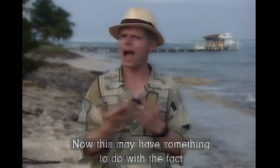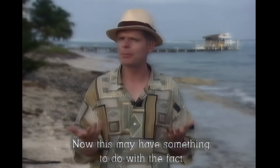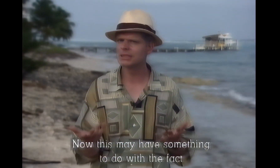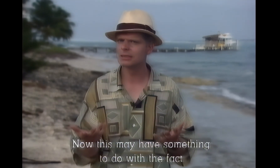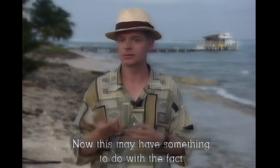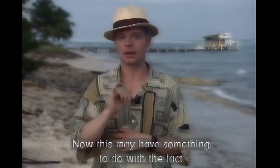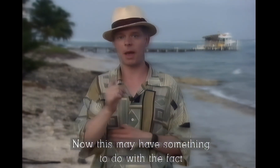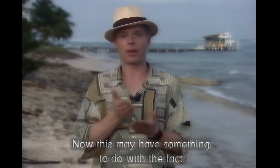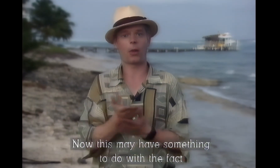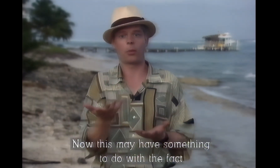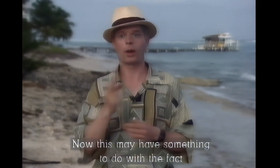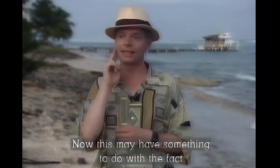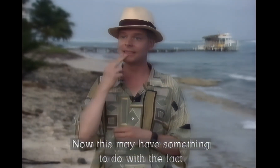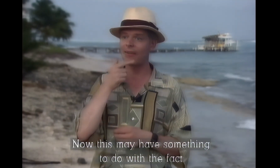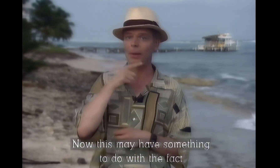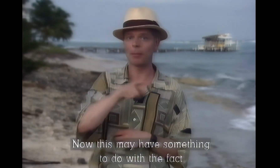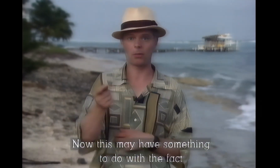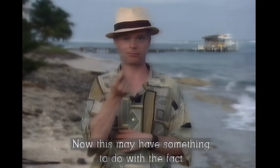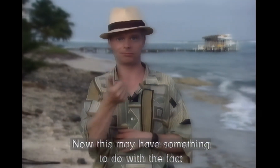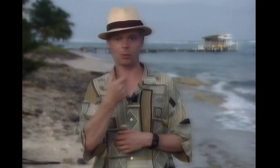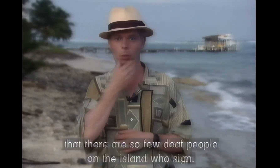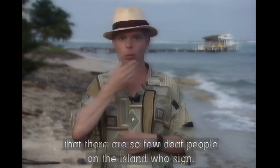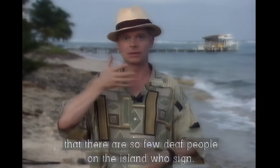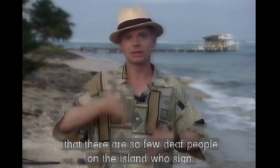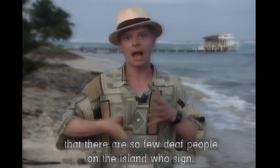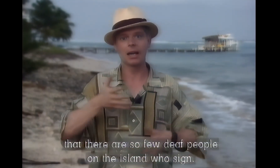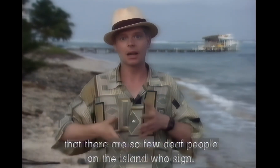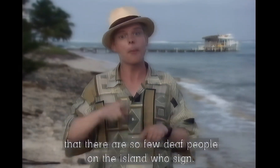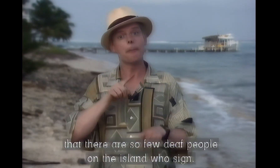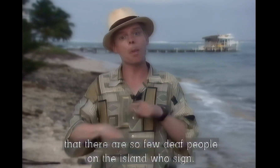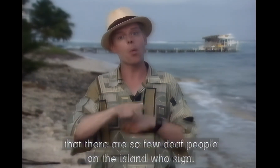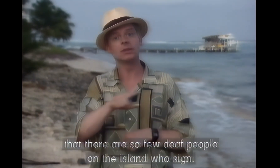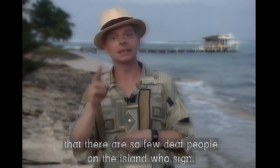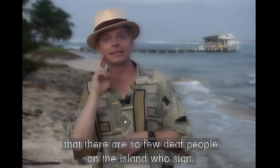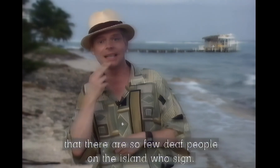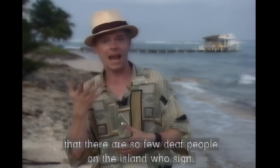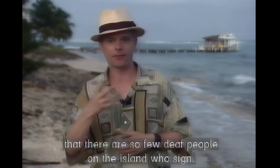Now, this may have something to do with the fact that there are so few deaf people on the island who sign.